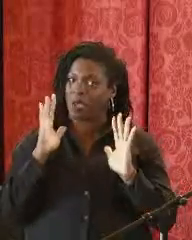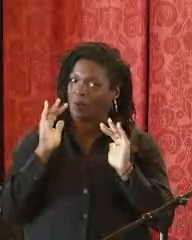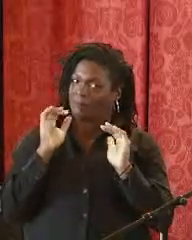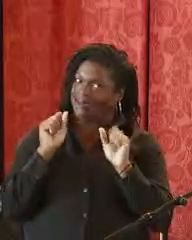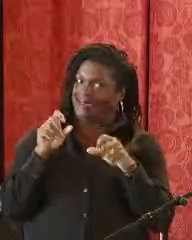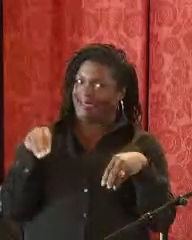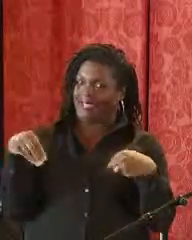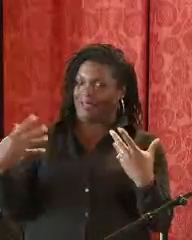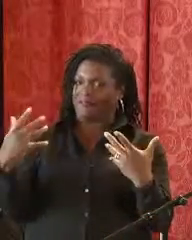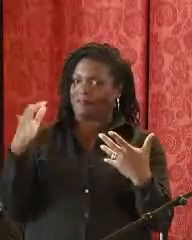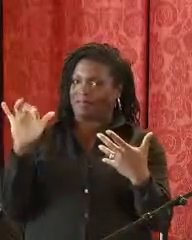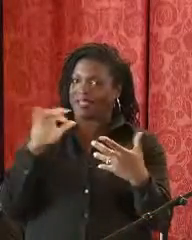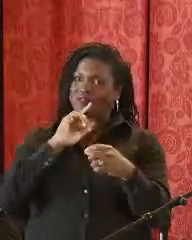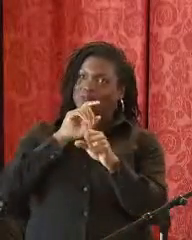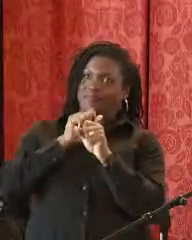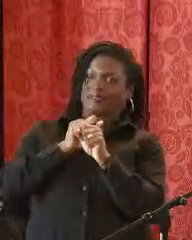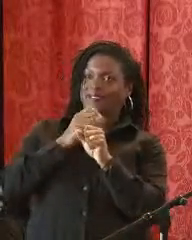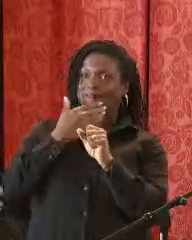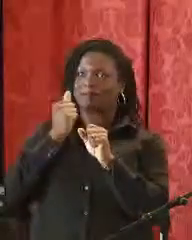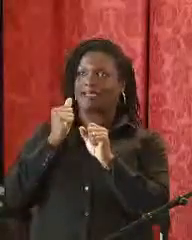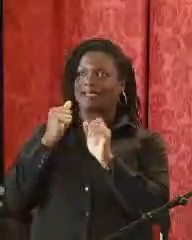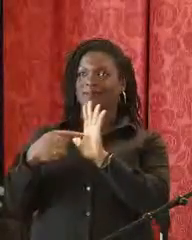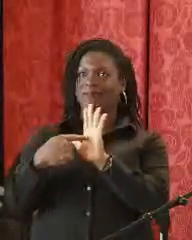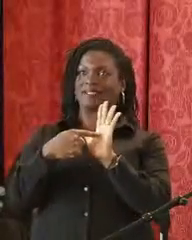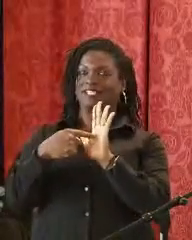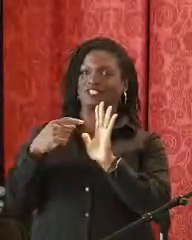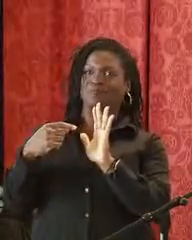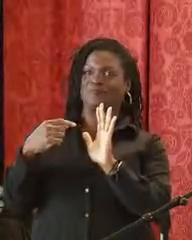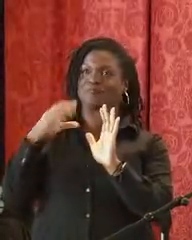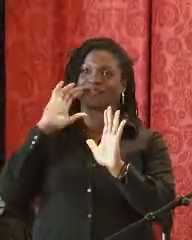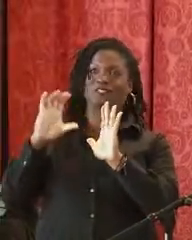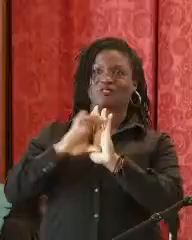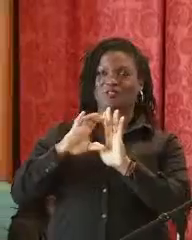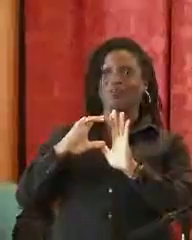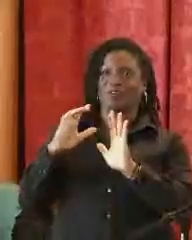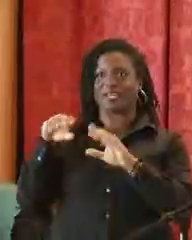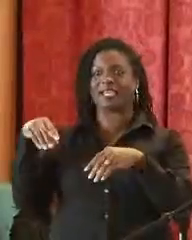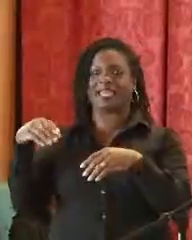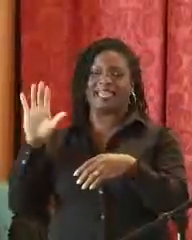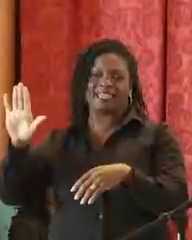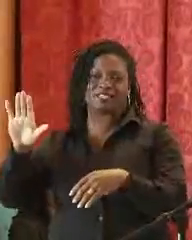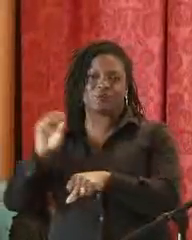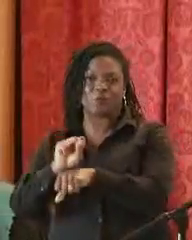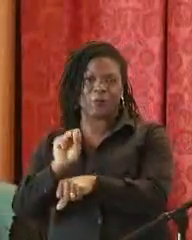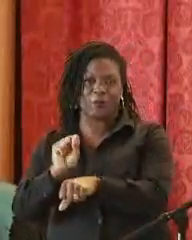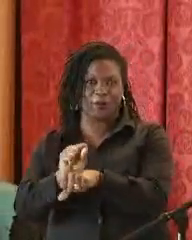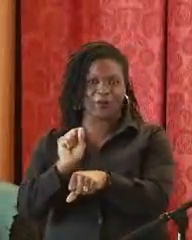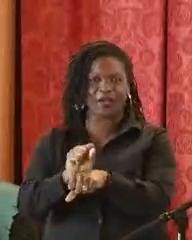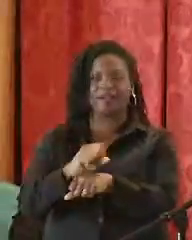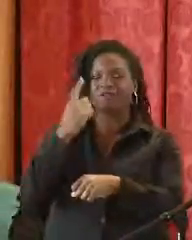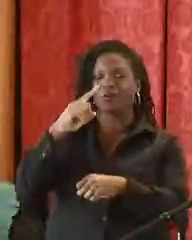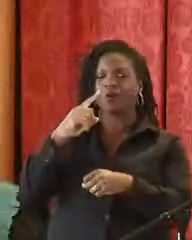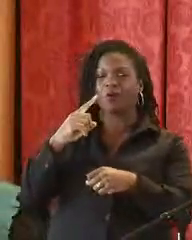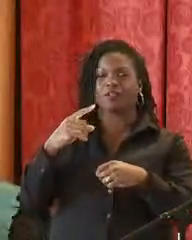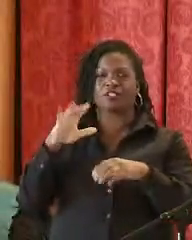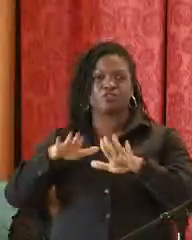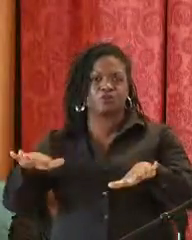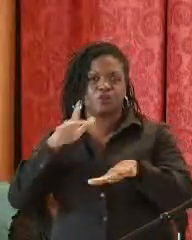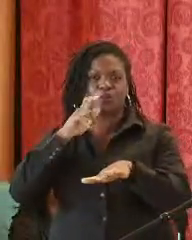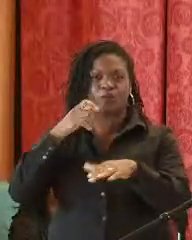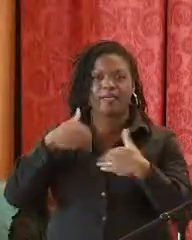the lifetime of dedication to children with disabilities that he has lived with such intelligence,